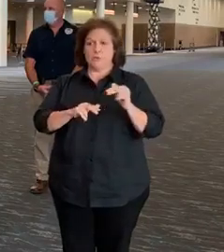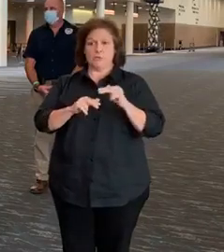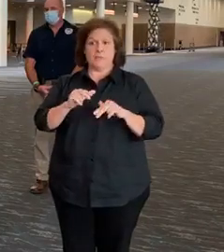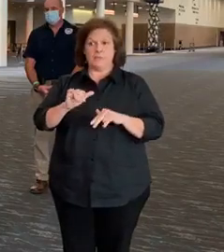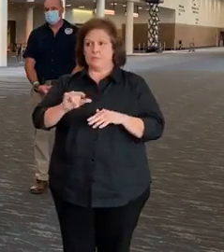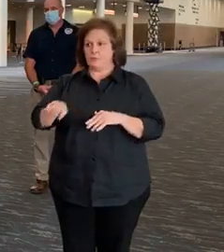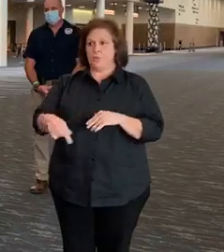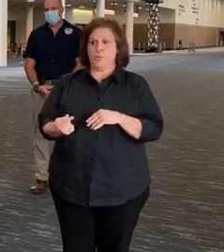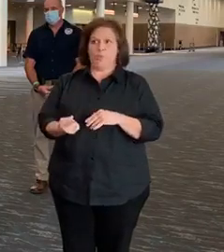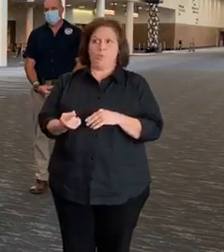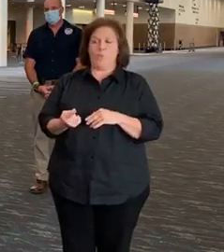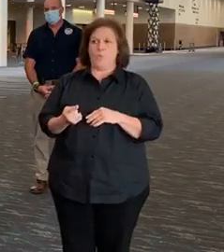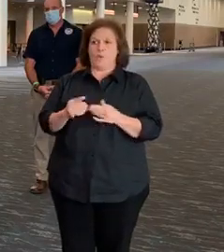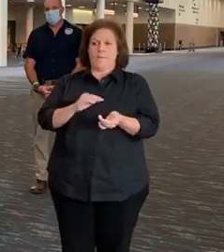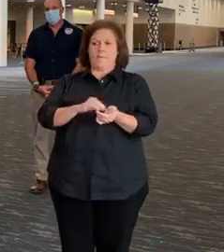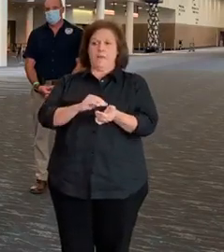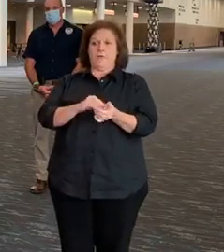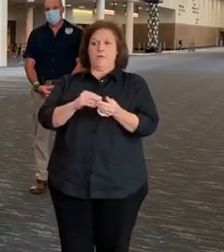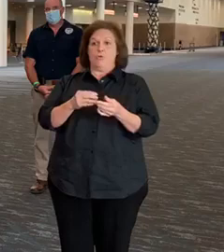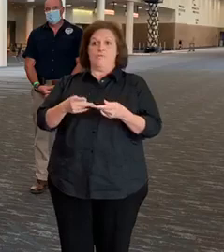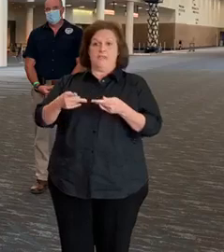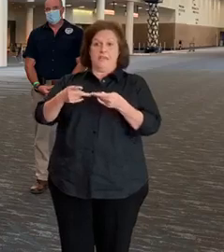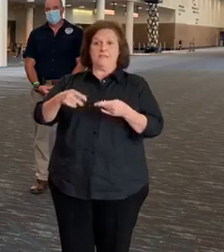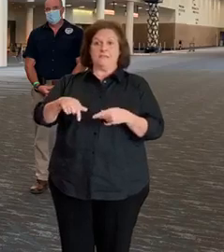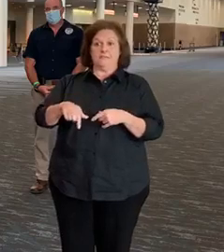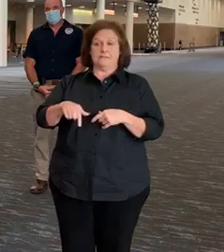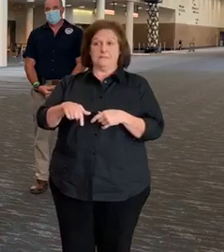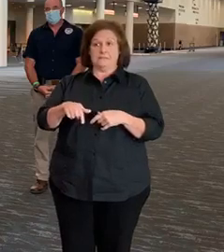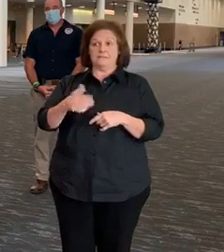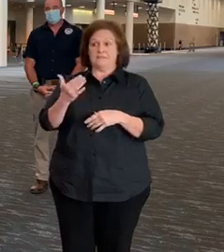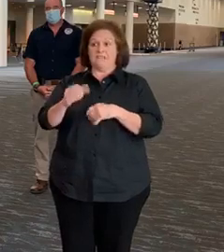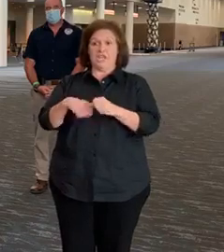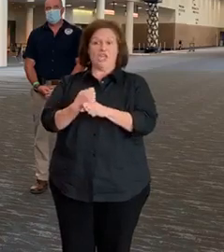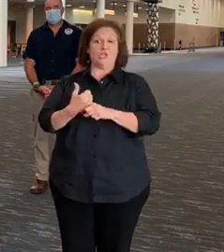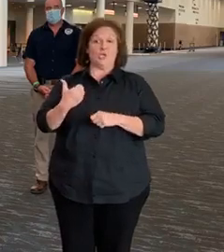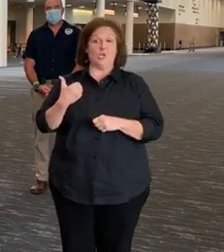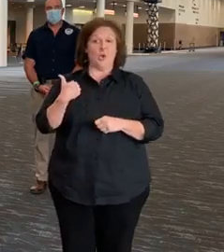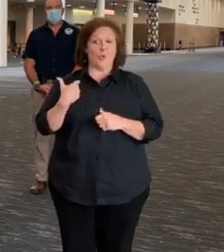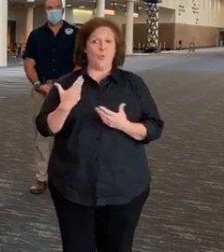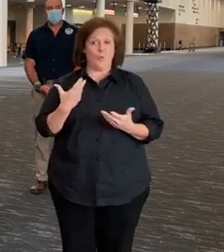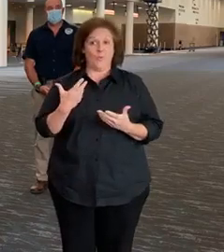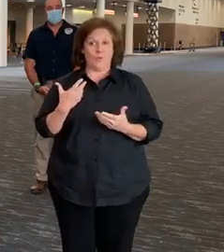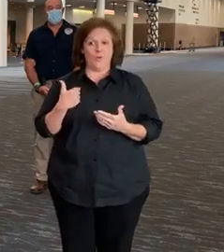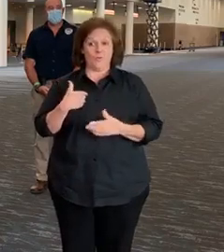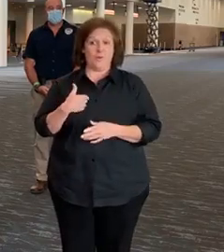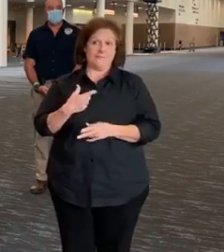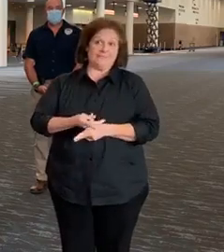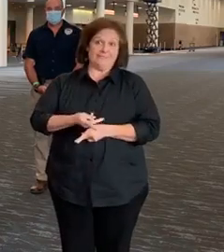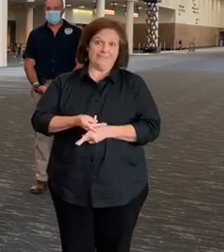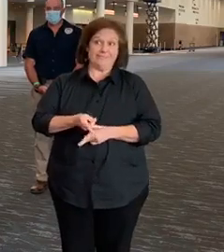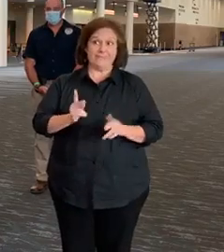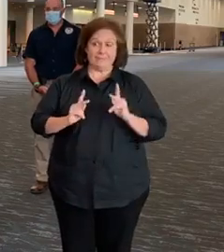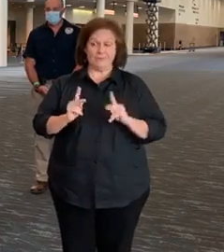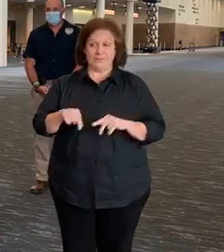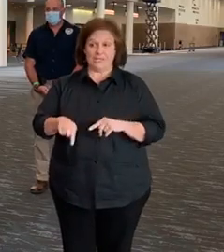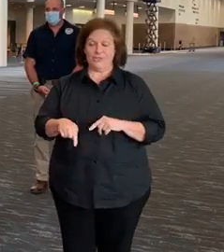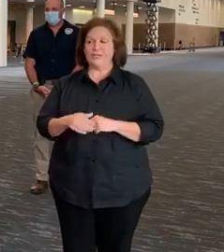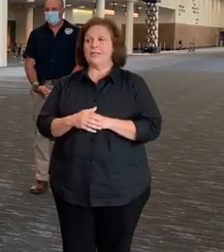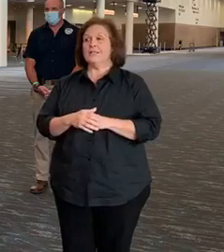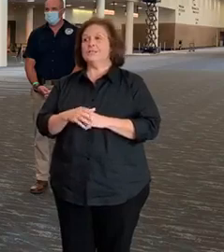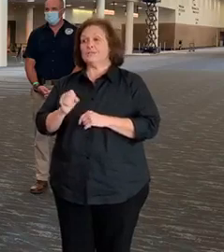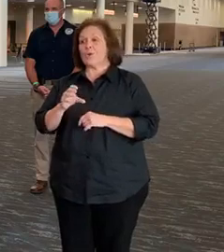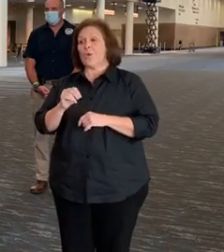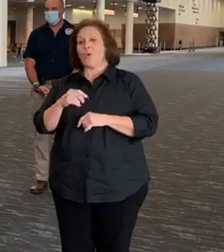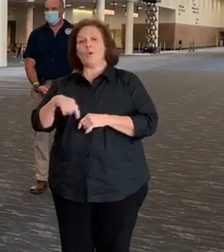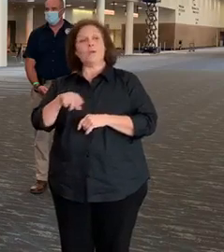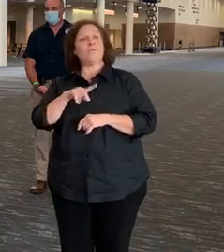the only functional medical facility in the city 15 years ago and provided care. So I think for all of us